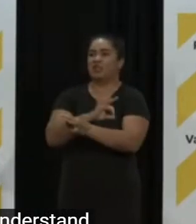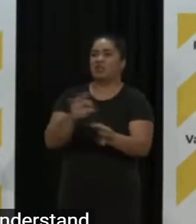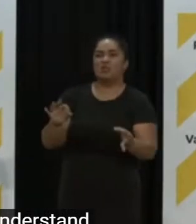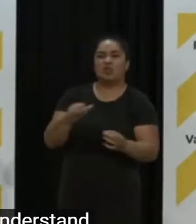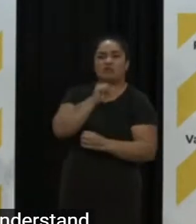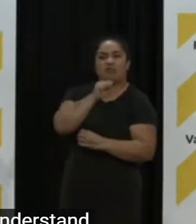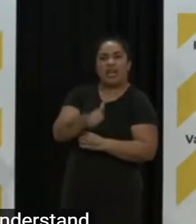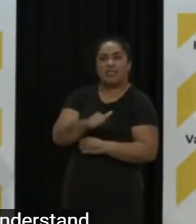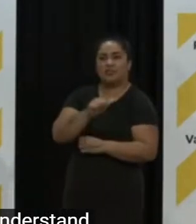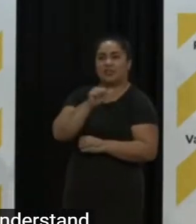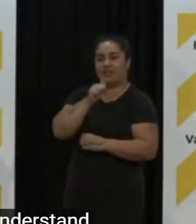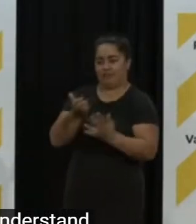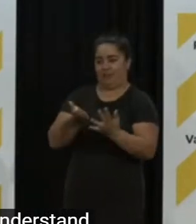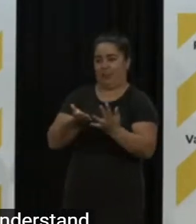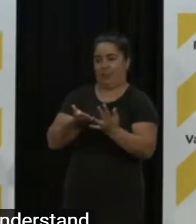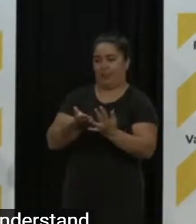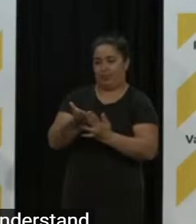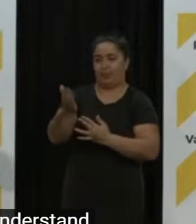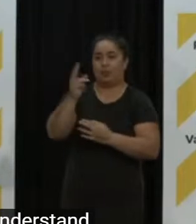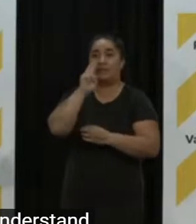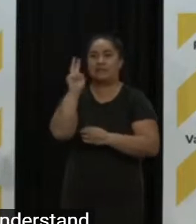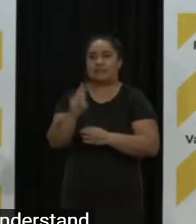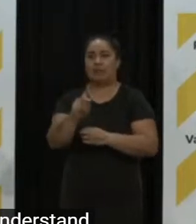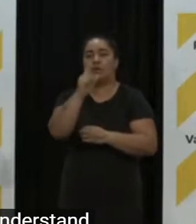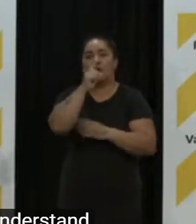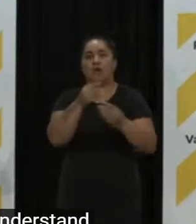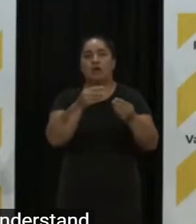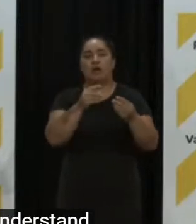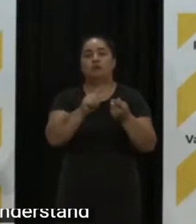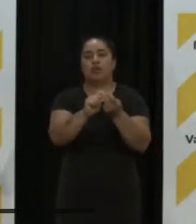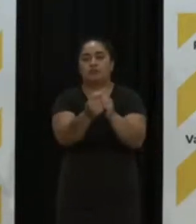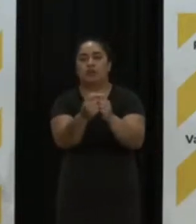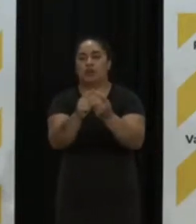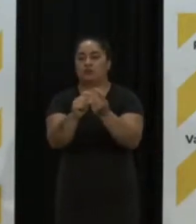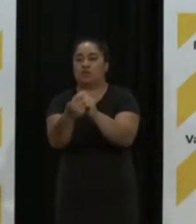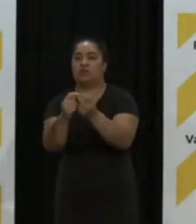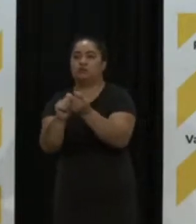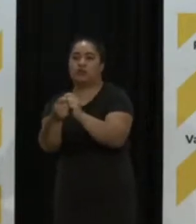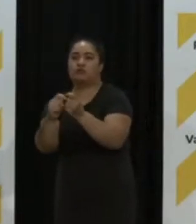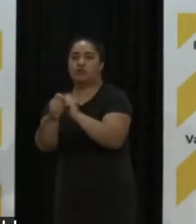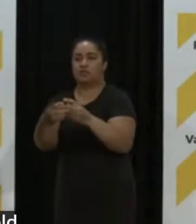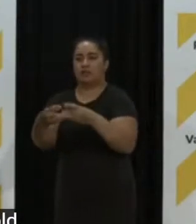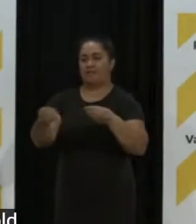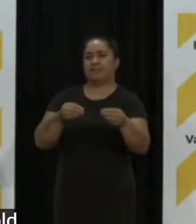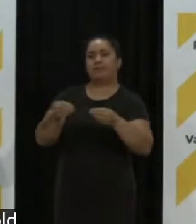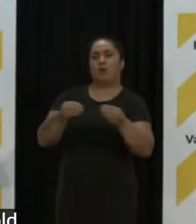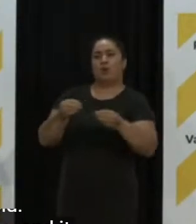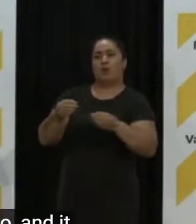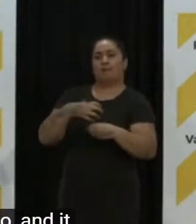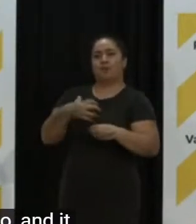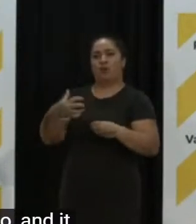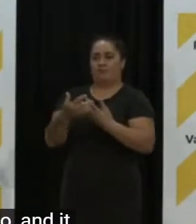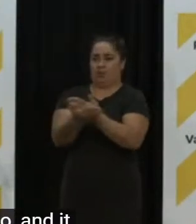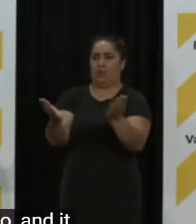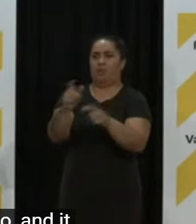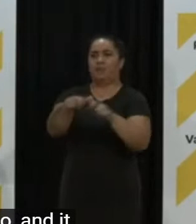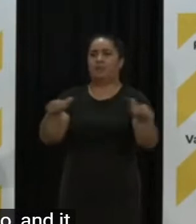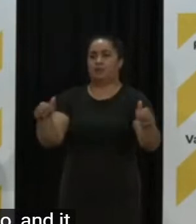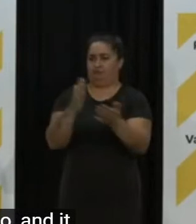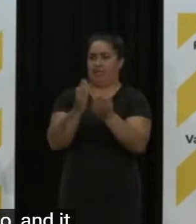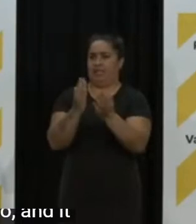through, we've at least been flexible enough to step into new alert level shifts, and that's what we kept